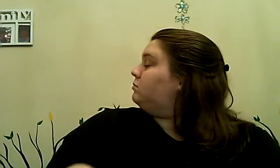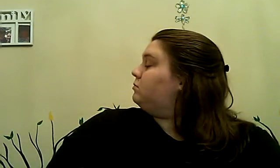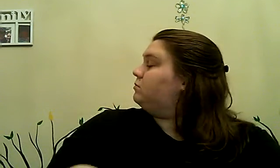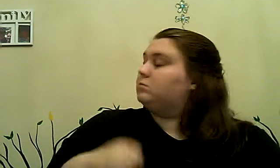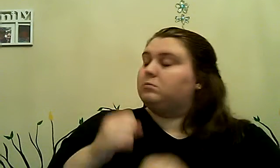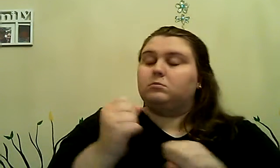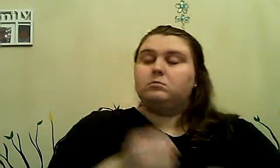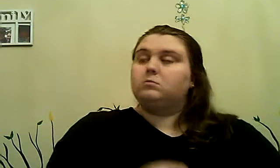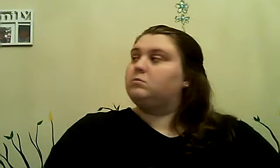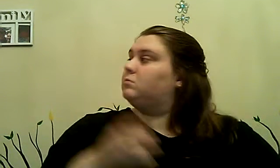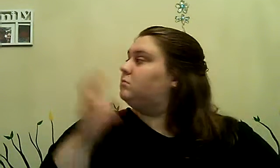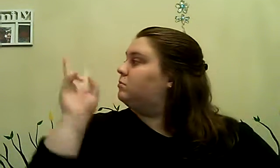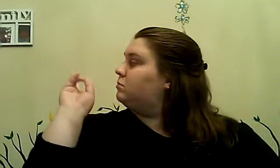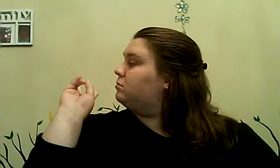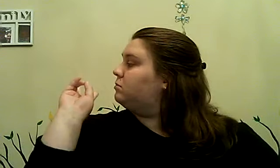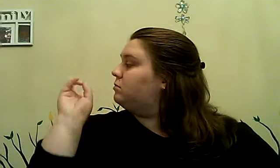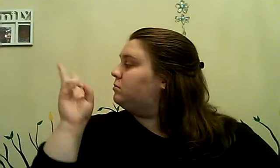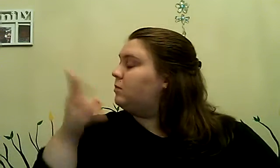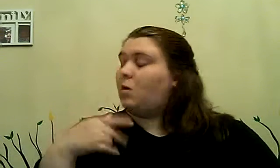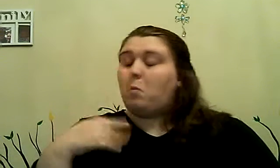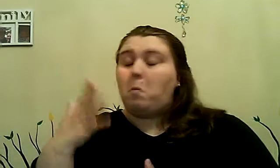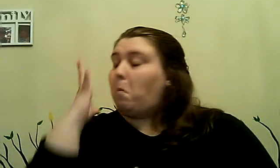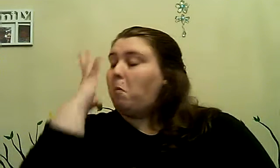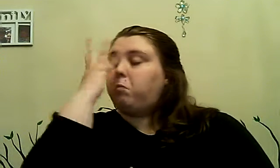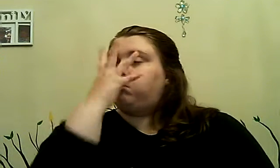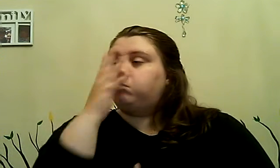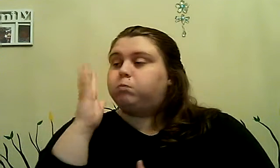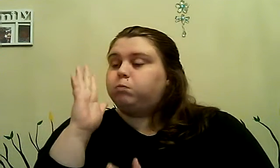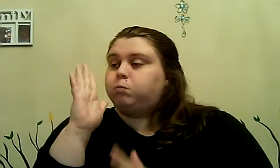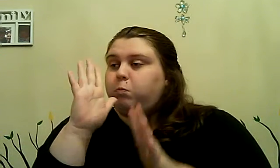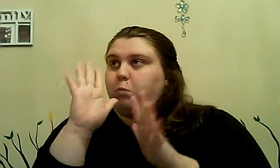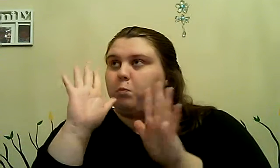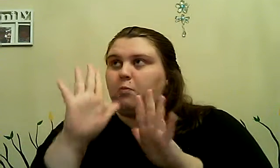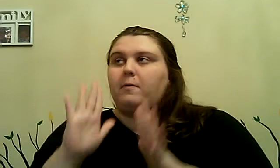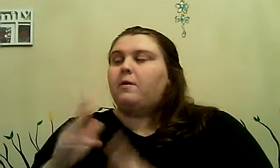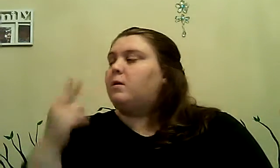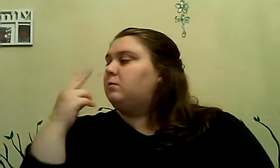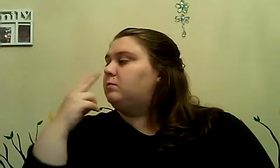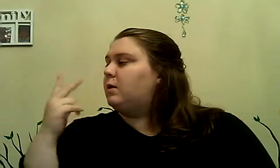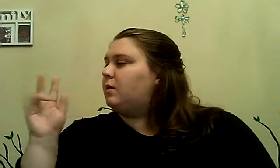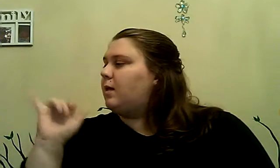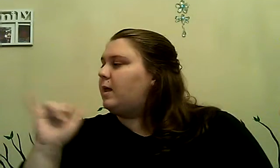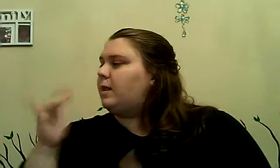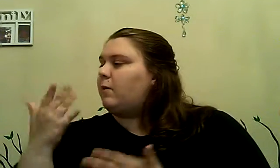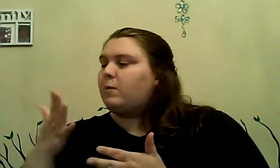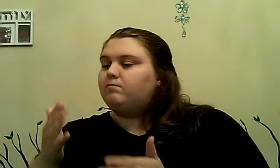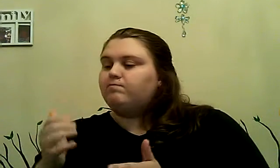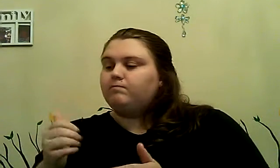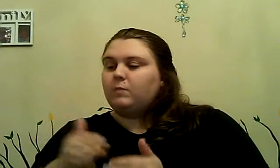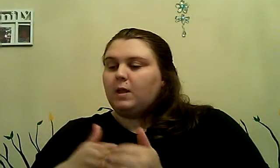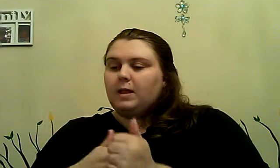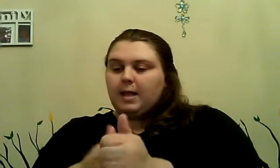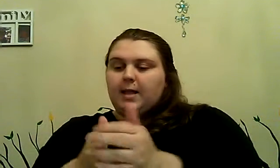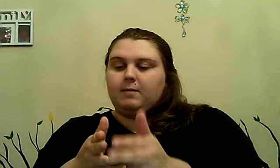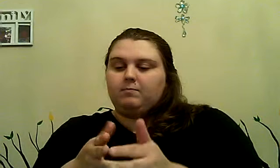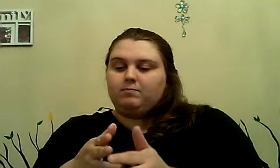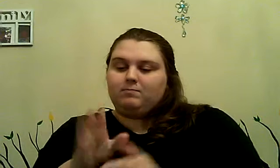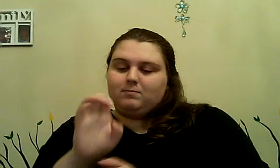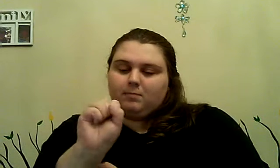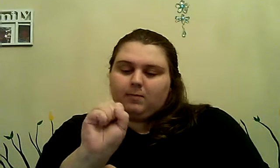it was just amazing. The three of them, it was as if they were escorting us out of the bay and kind of saying farewell. The three, if you've ever watched